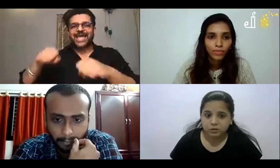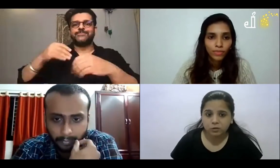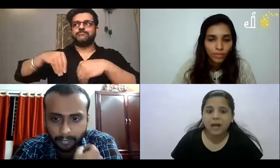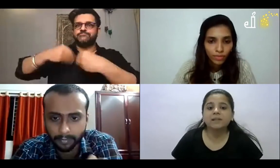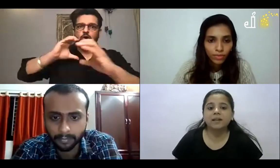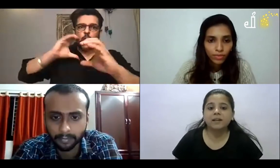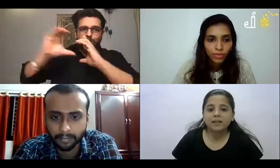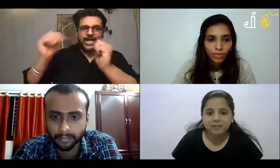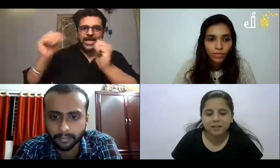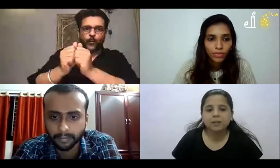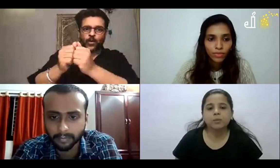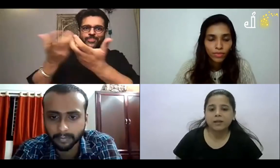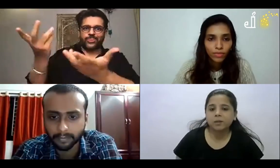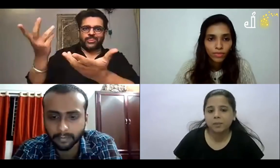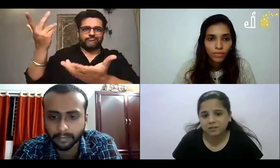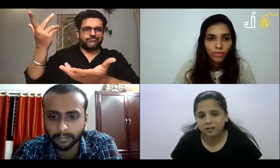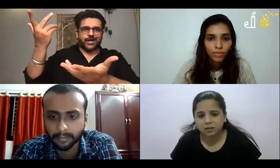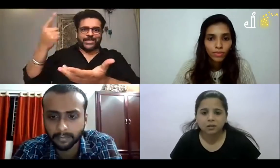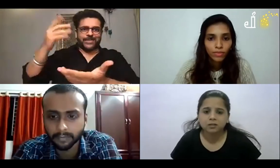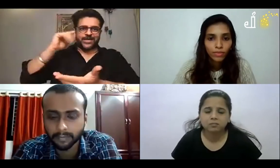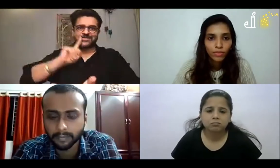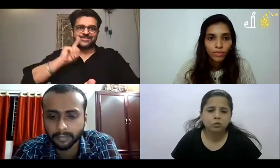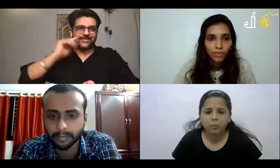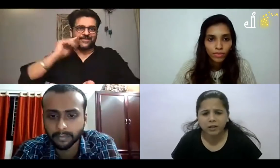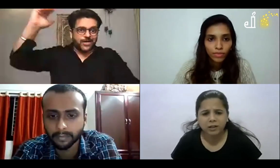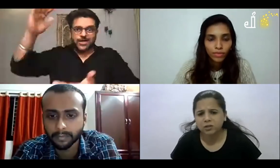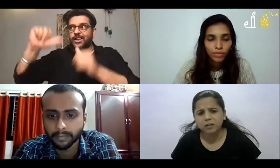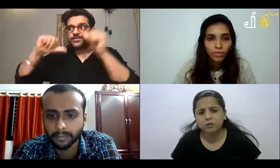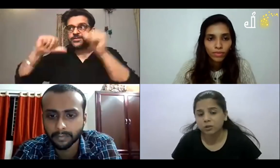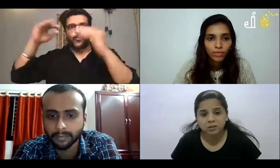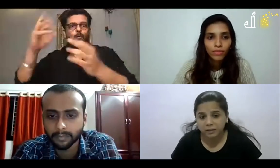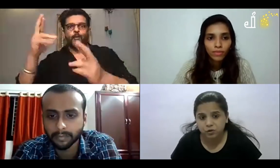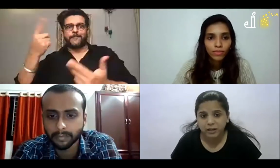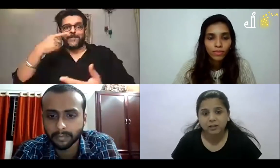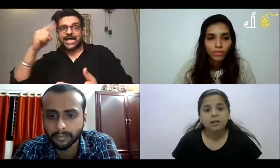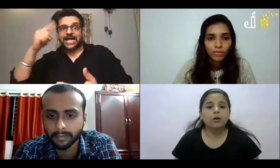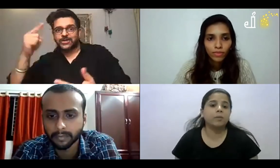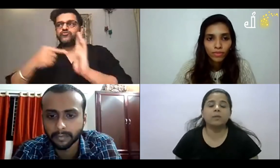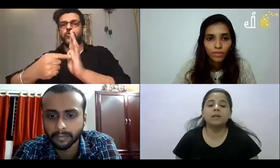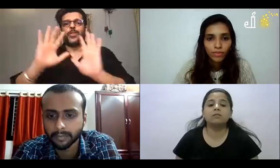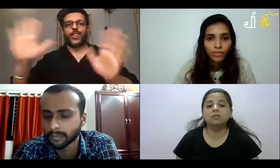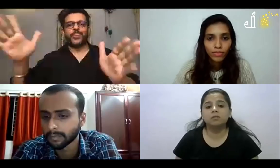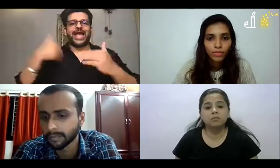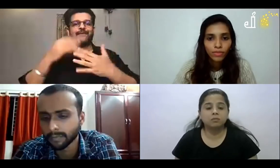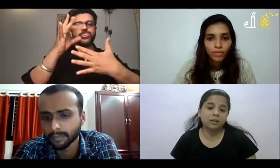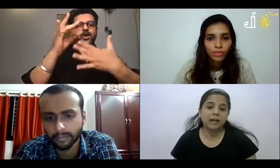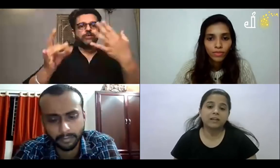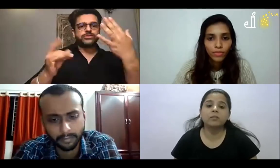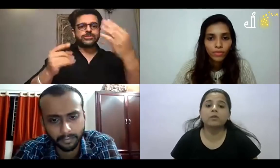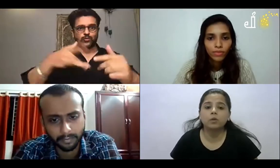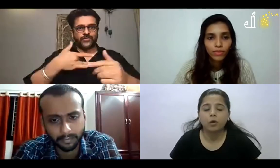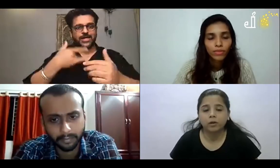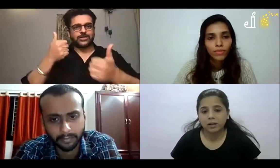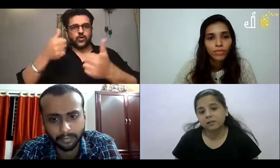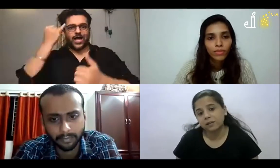language so that they can easily provide the basic communication thing to their deaf child? Maybe that can be